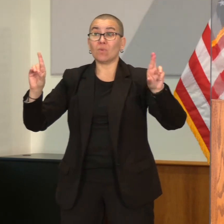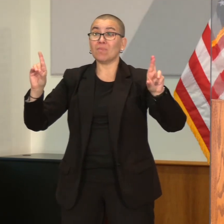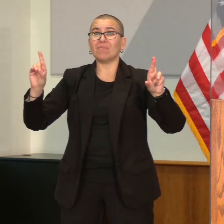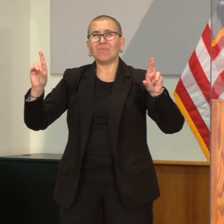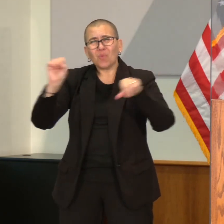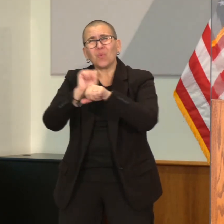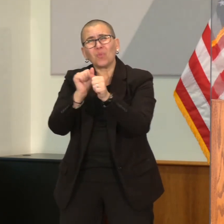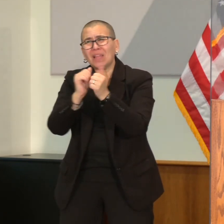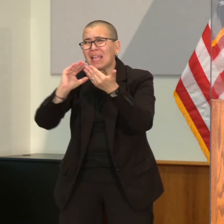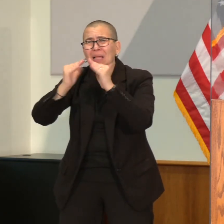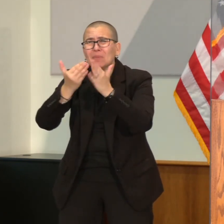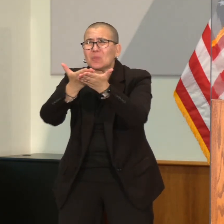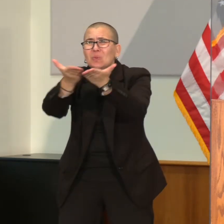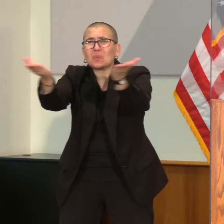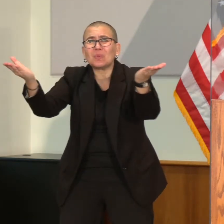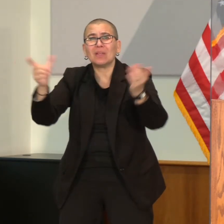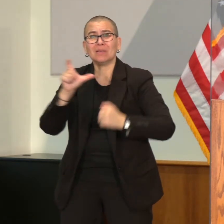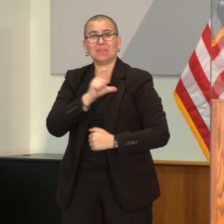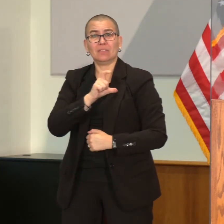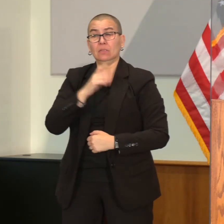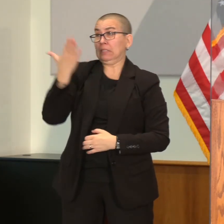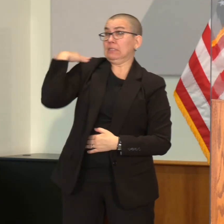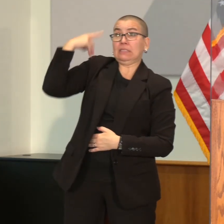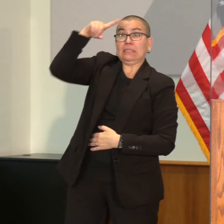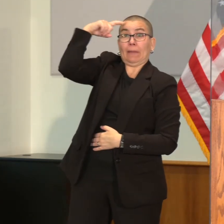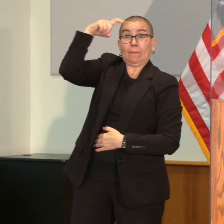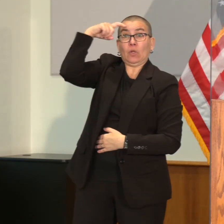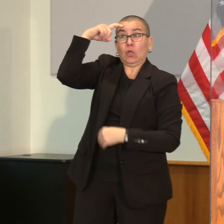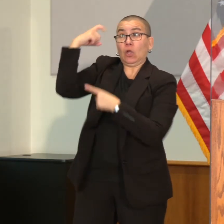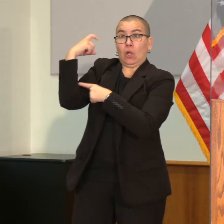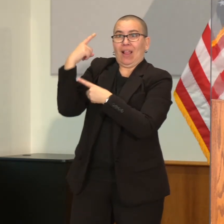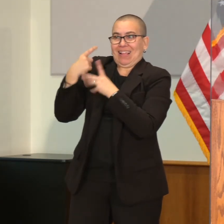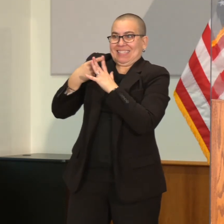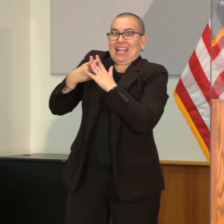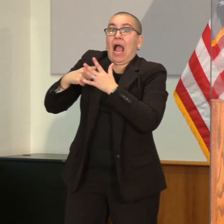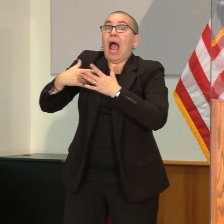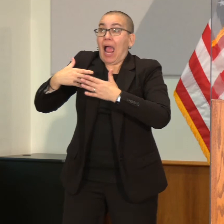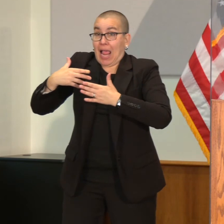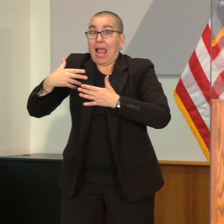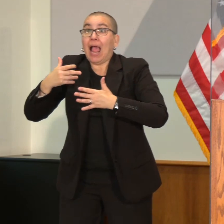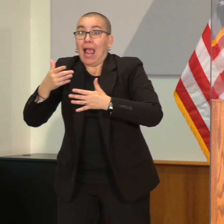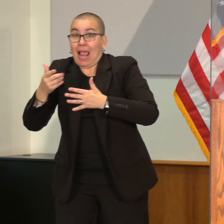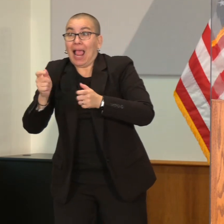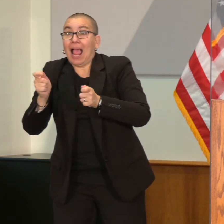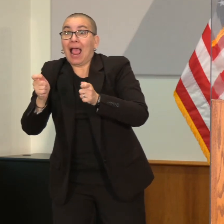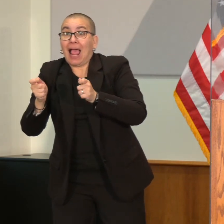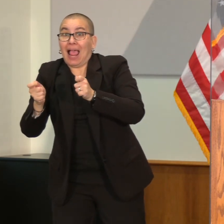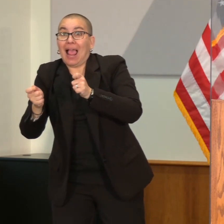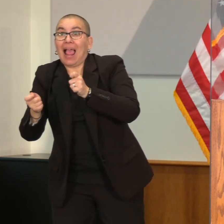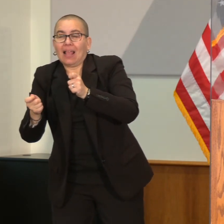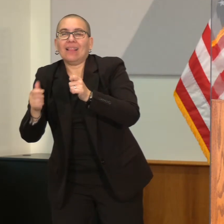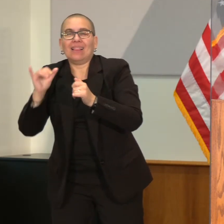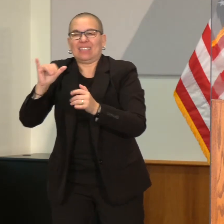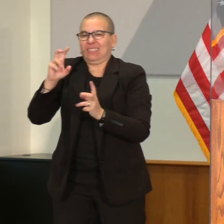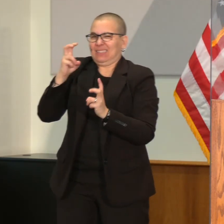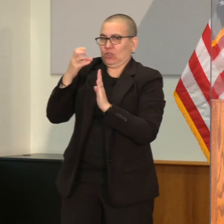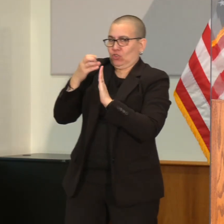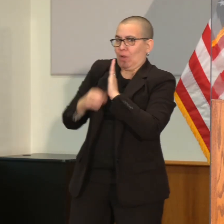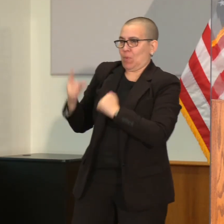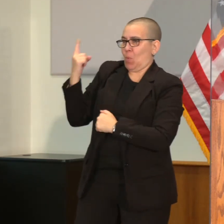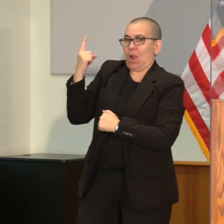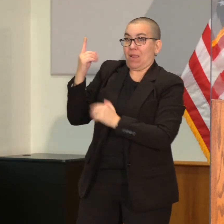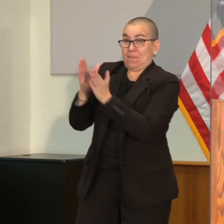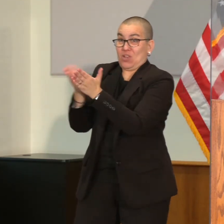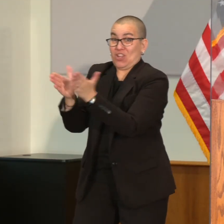law enforcement last summer to take some steps forward, and we all acknowledged that was Chapter 1, and Chapter 2 was yet to be